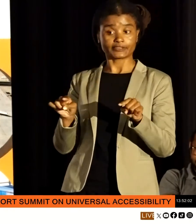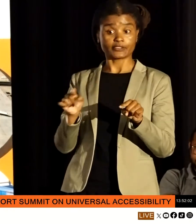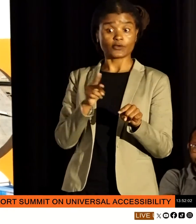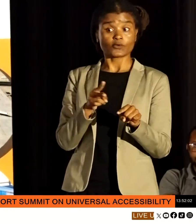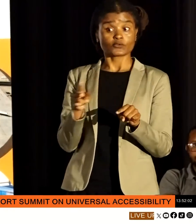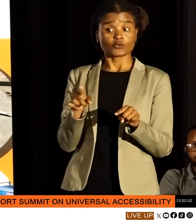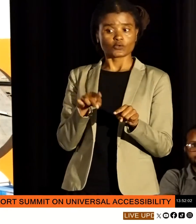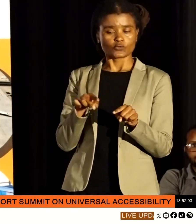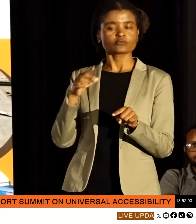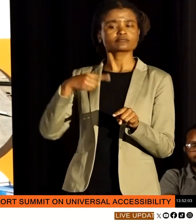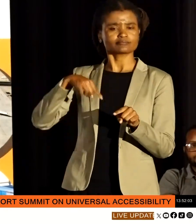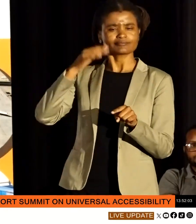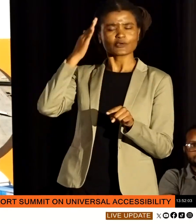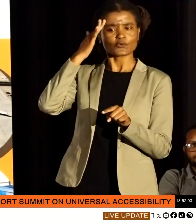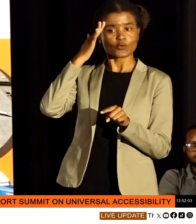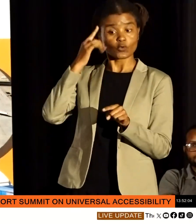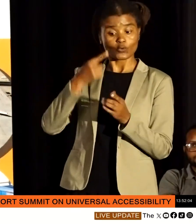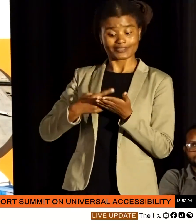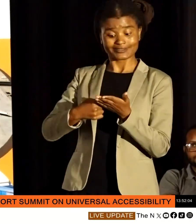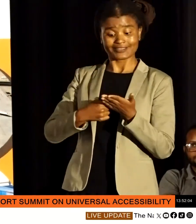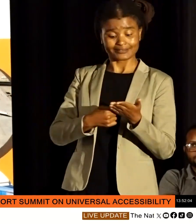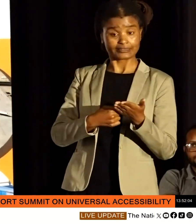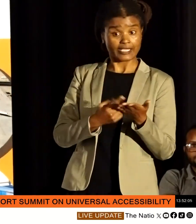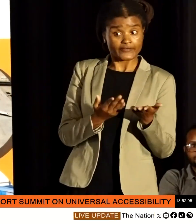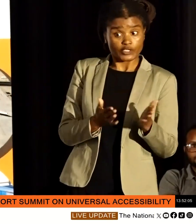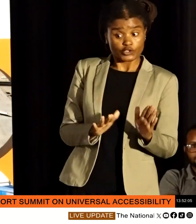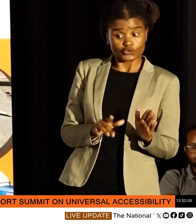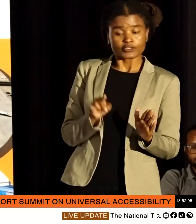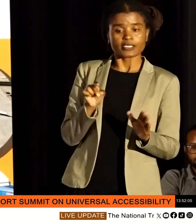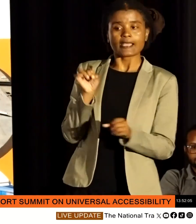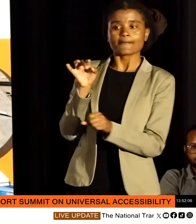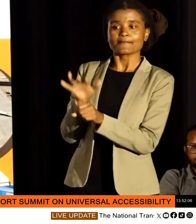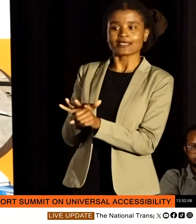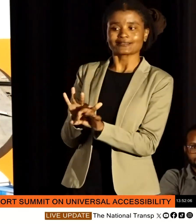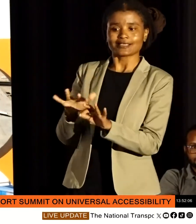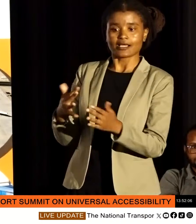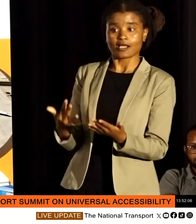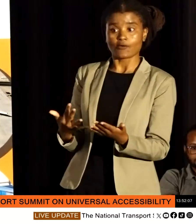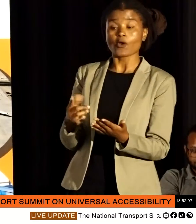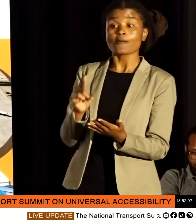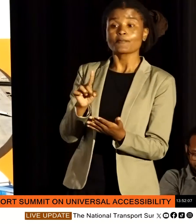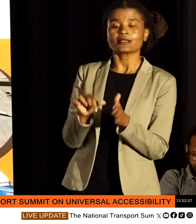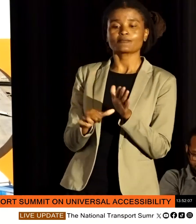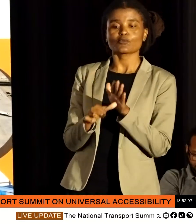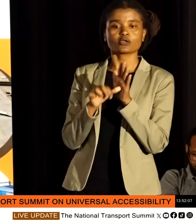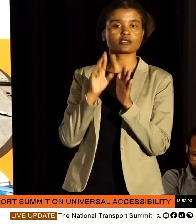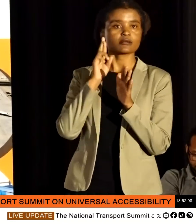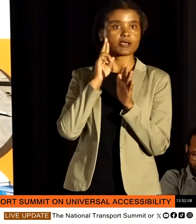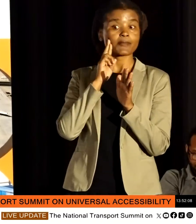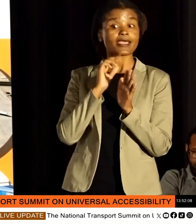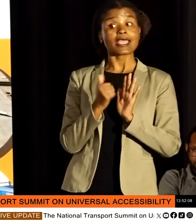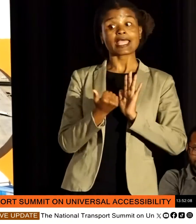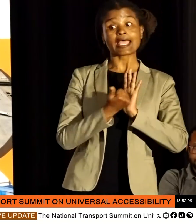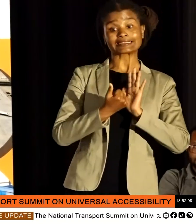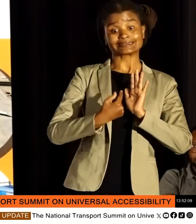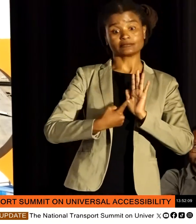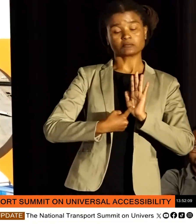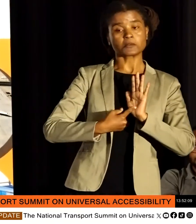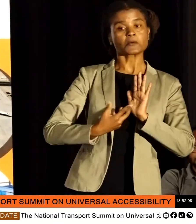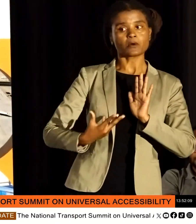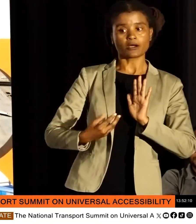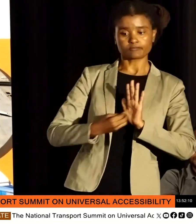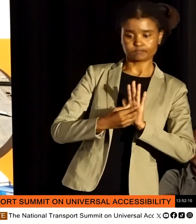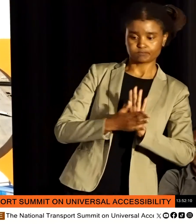our discussions will bear minimal impact without the Disability Act in place, let us advocate for the development